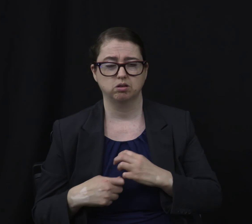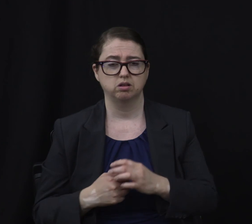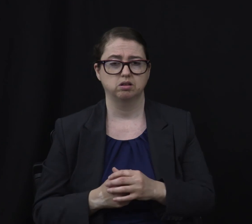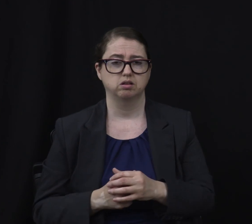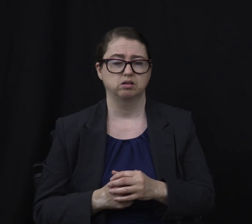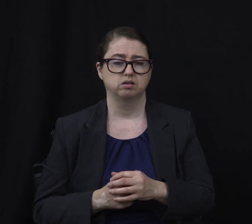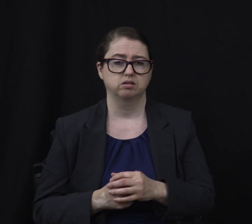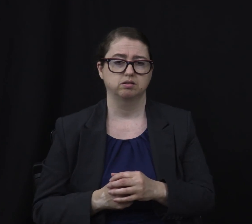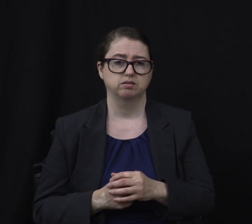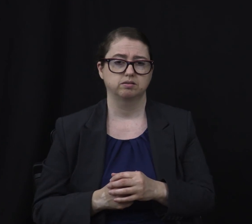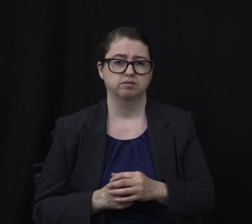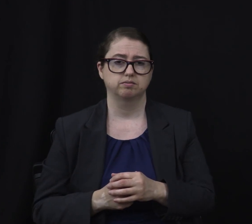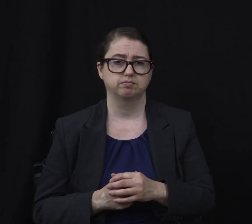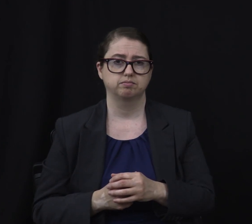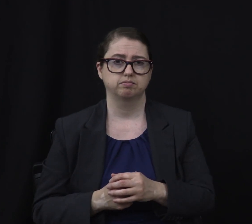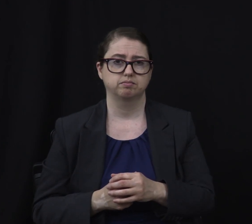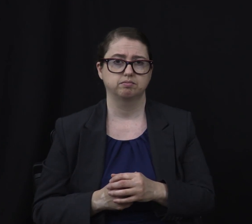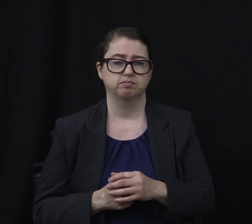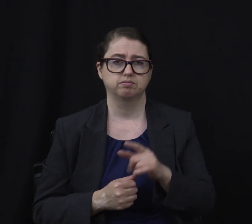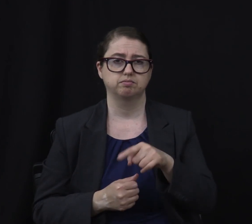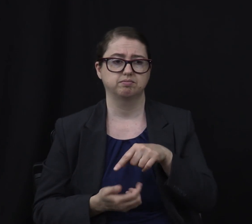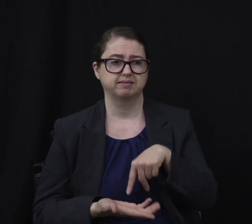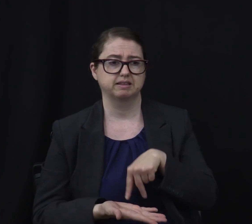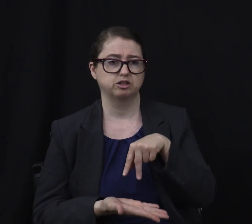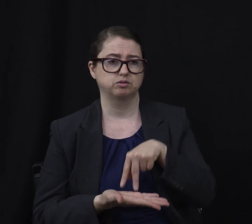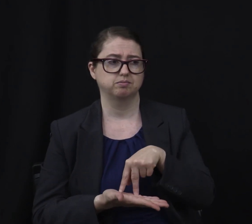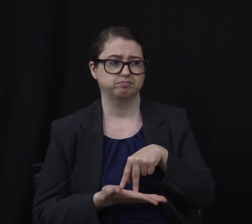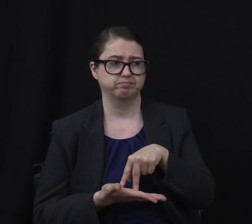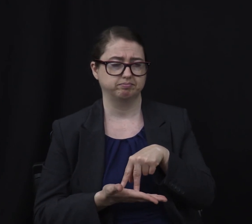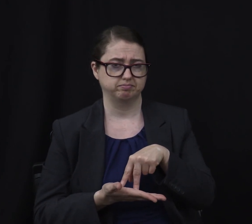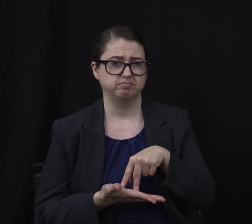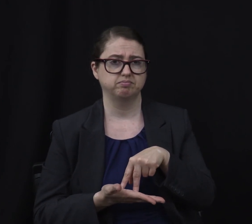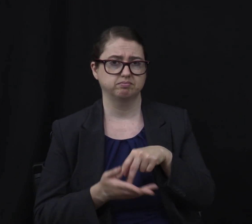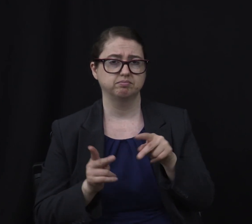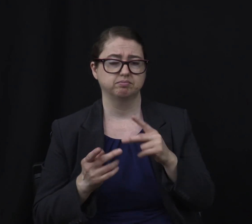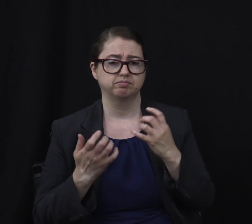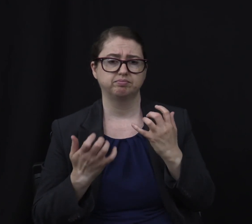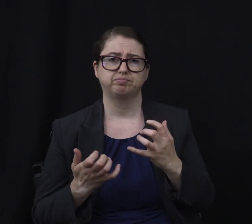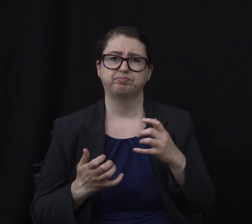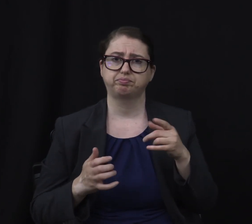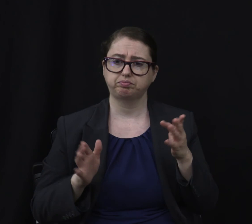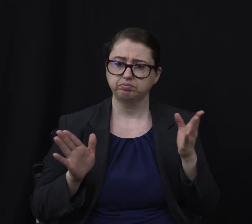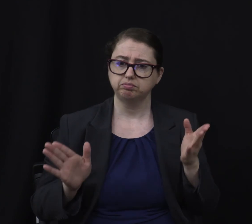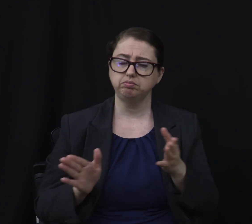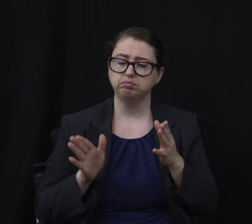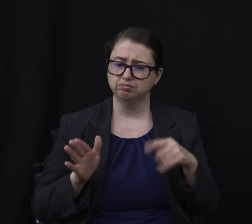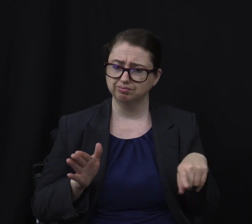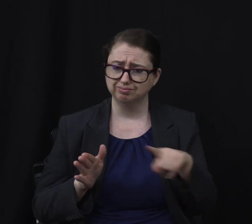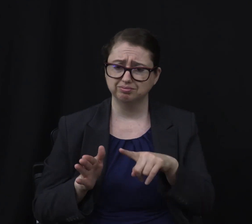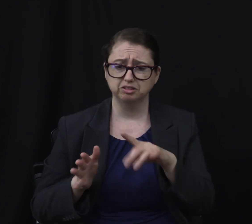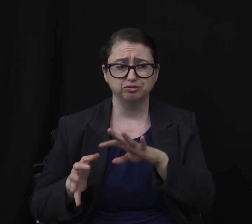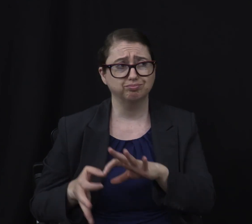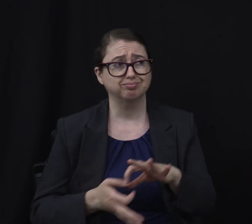They stood before the people and they encouraged them to turn back to the Lord.